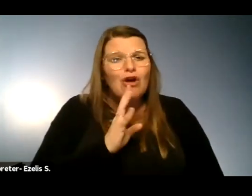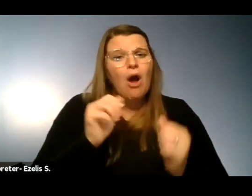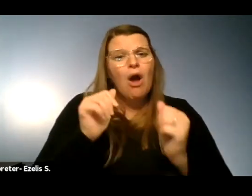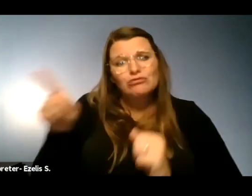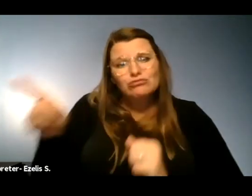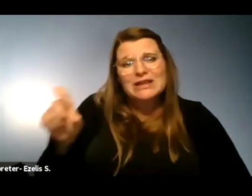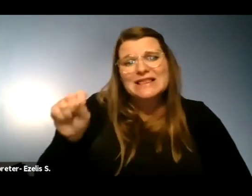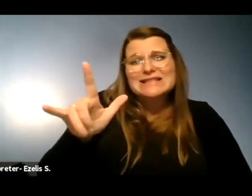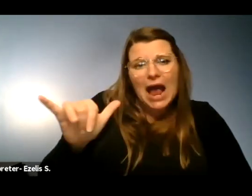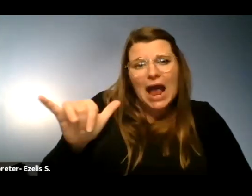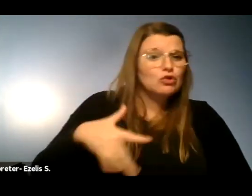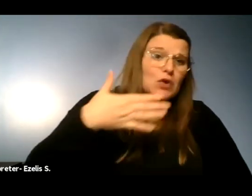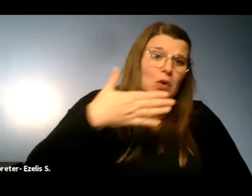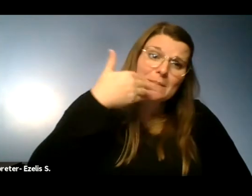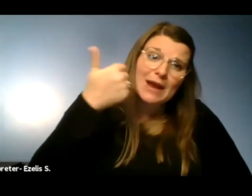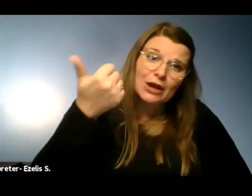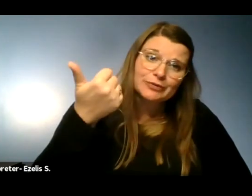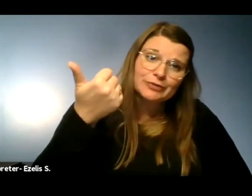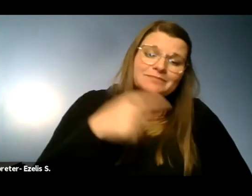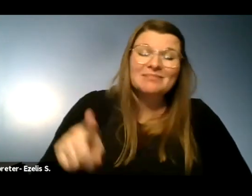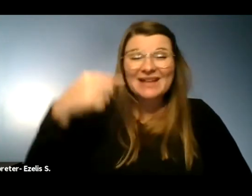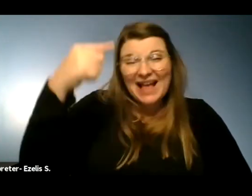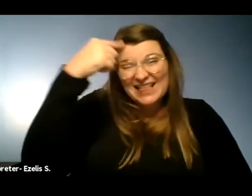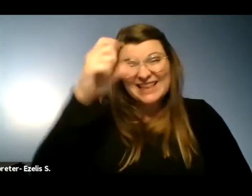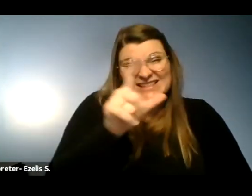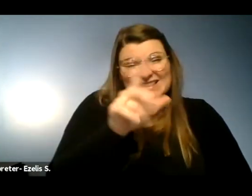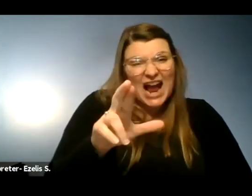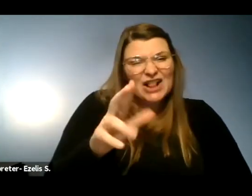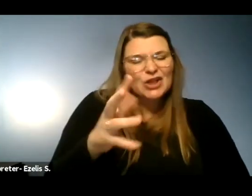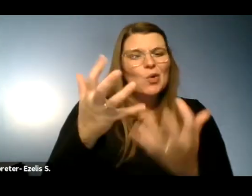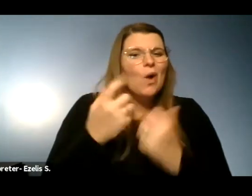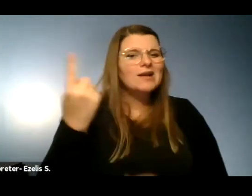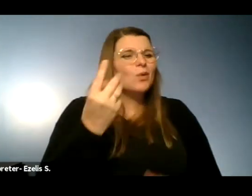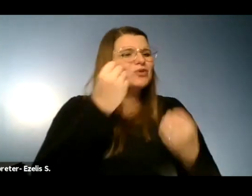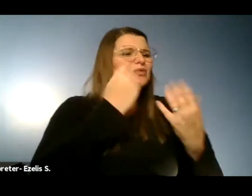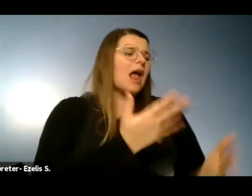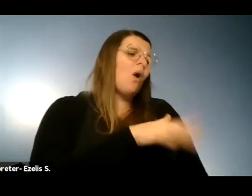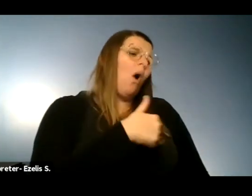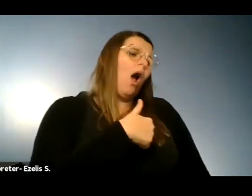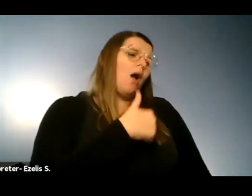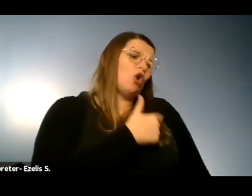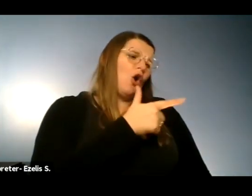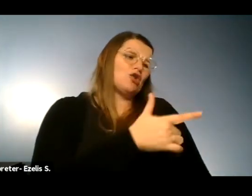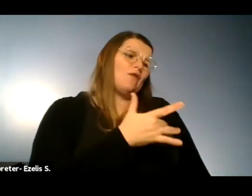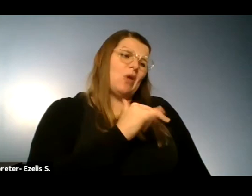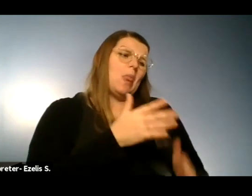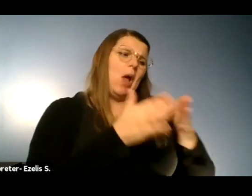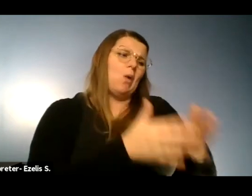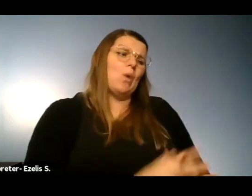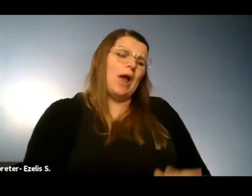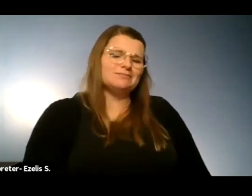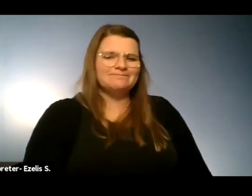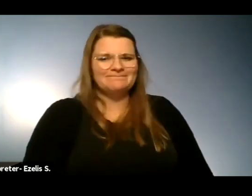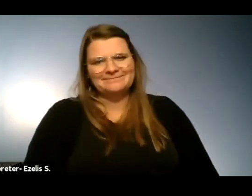better. But I think Skyler's looking for someone to say, oh, I'm sorry you feel that way.